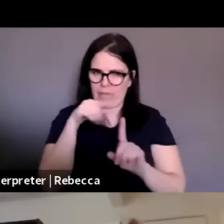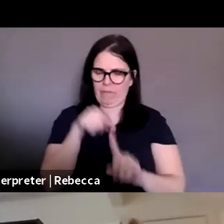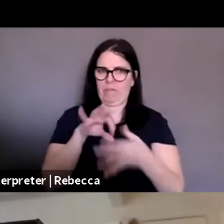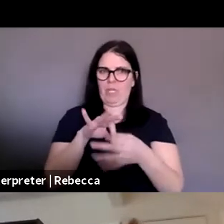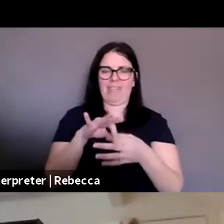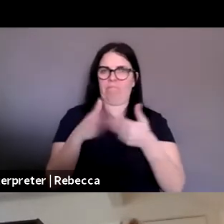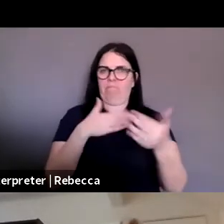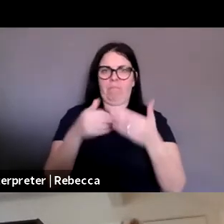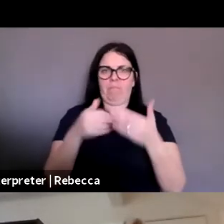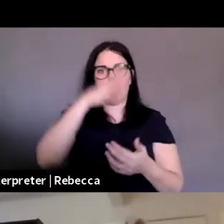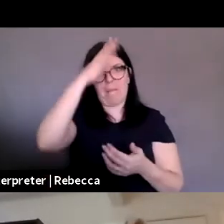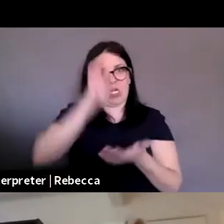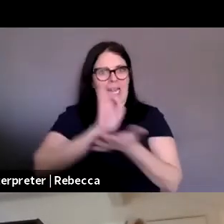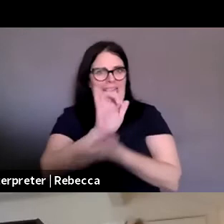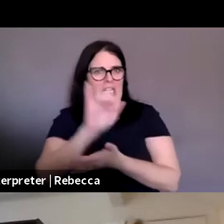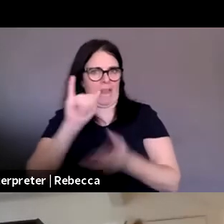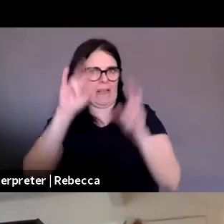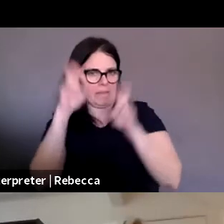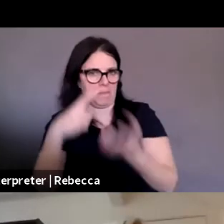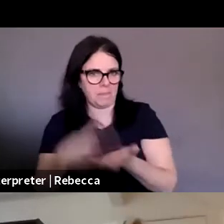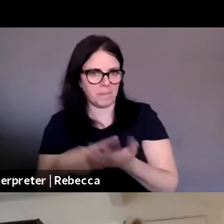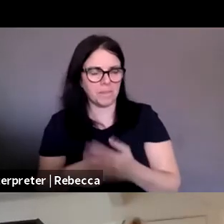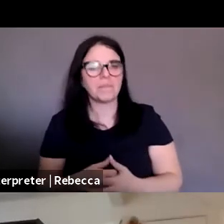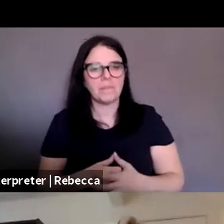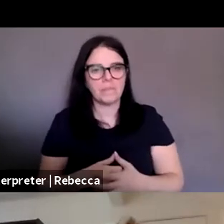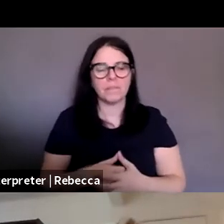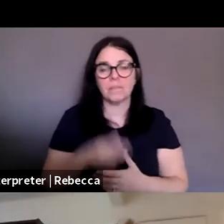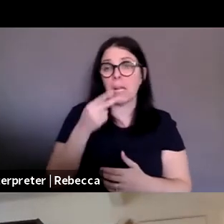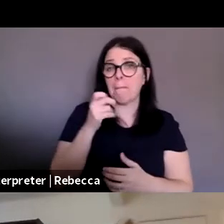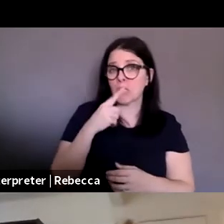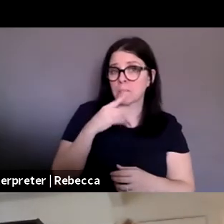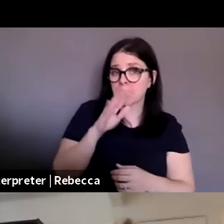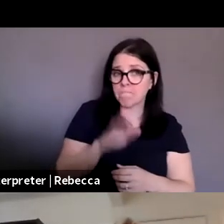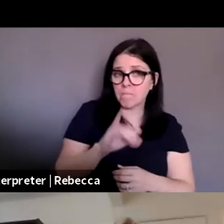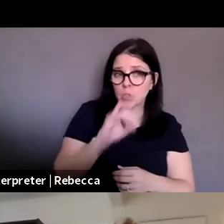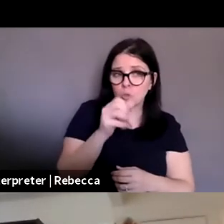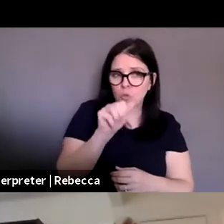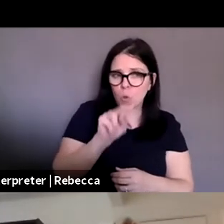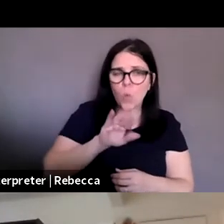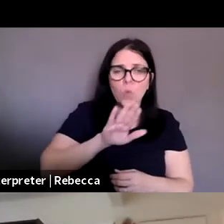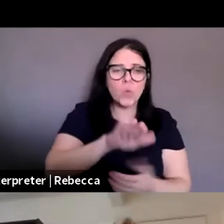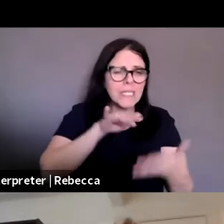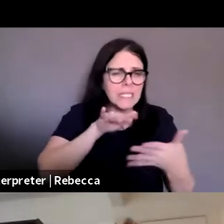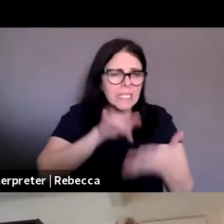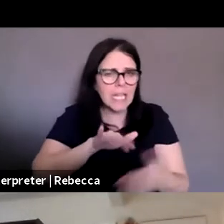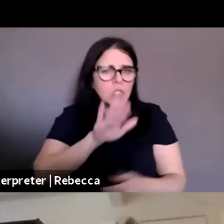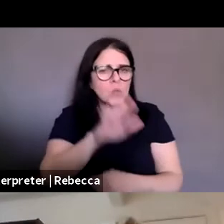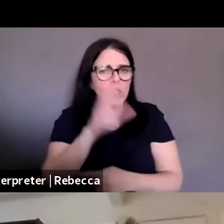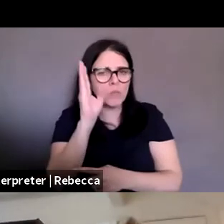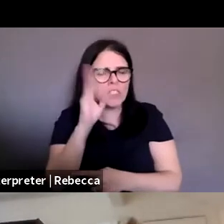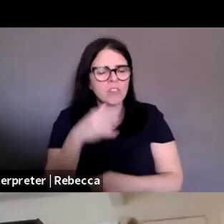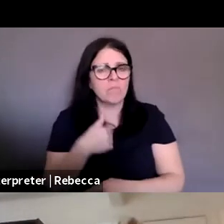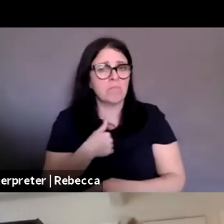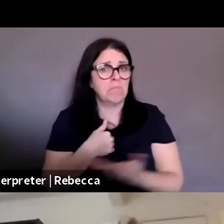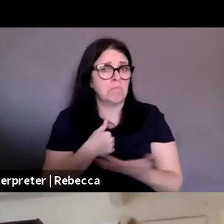And Joan, in looking at your study and your presentation, I guess I'm sure you agree that each case is